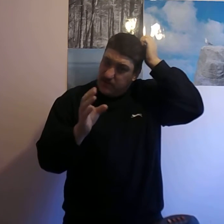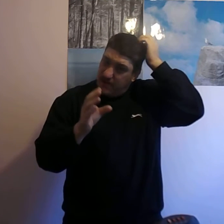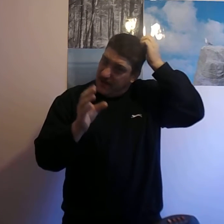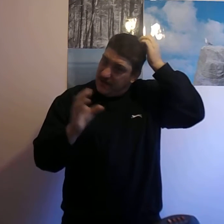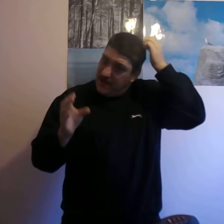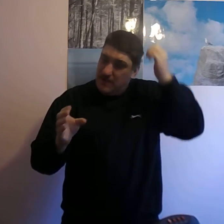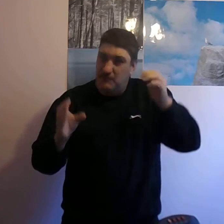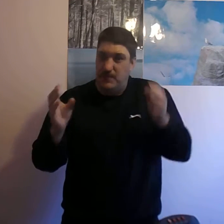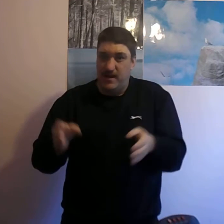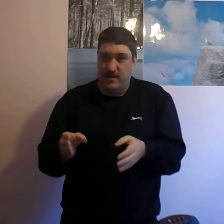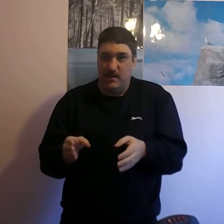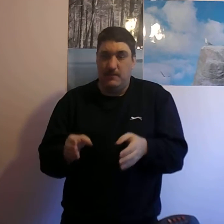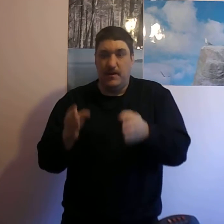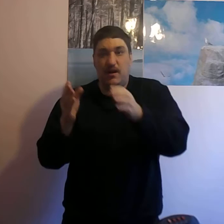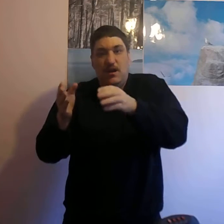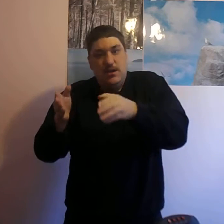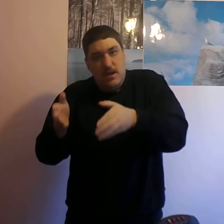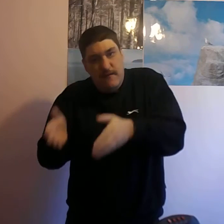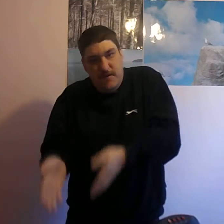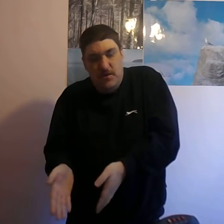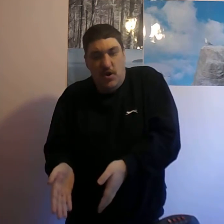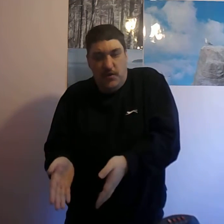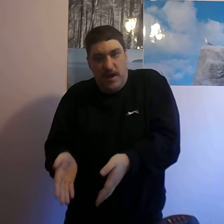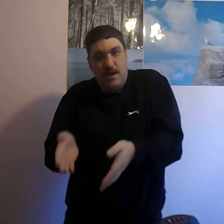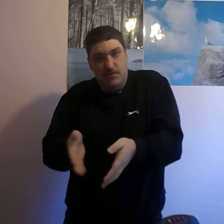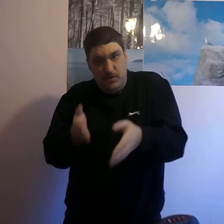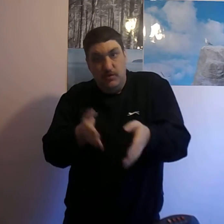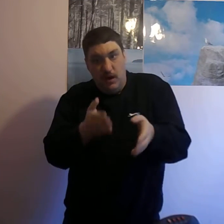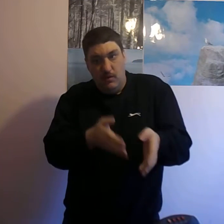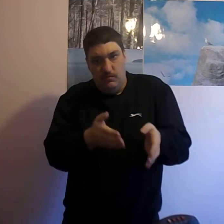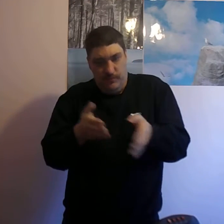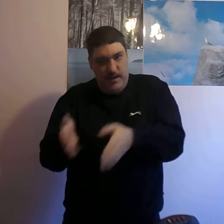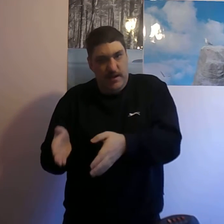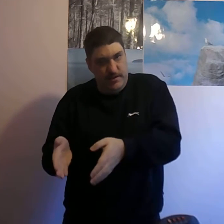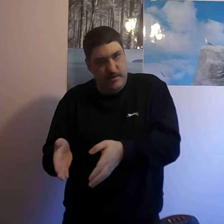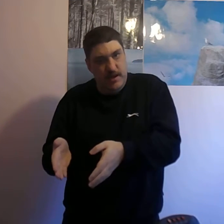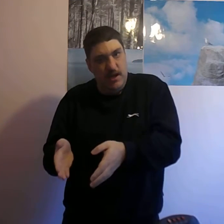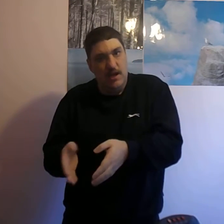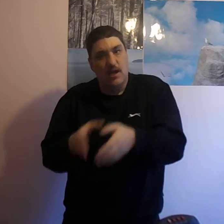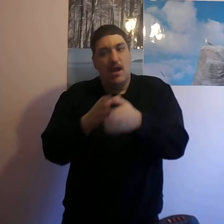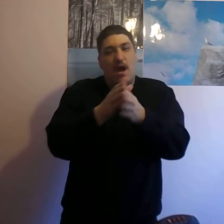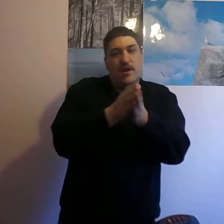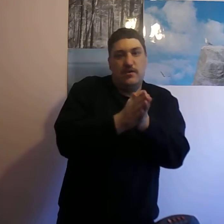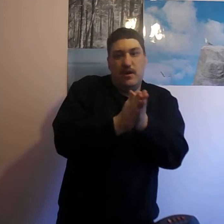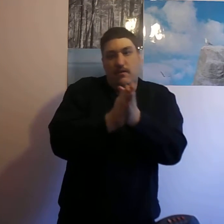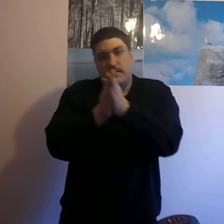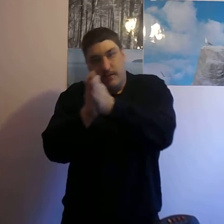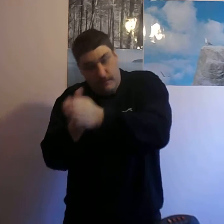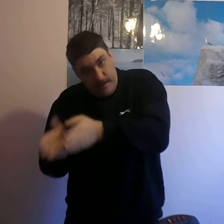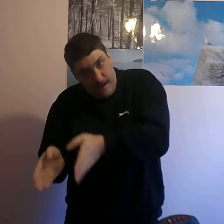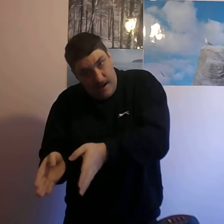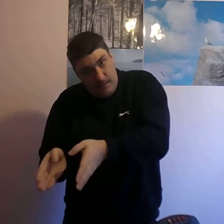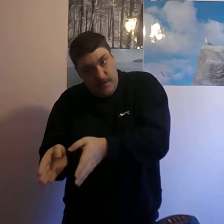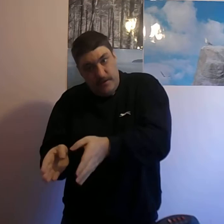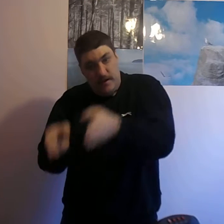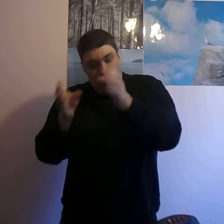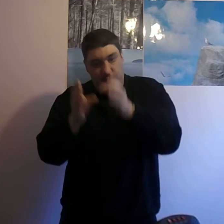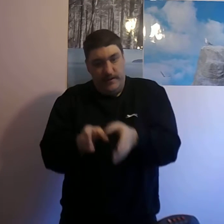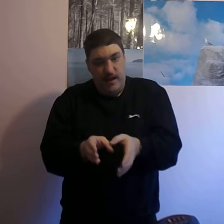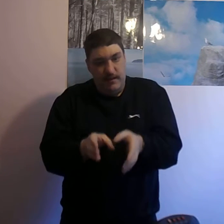that happened basically, but if you know the games, you know the history, and you know that something happened, and on the day that